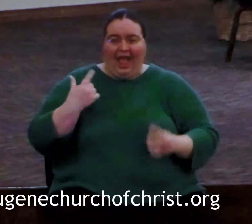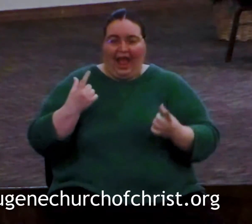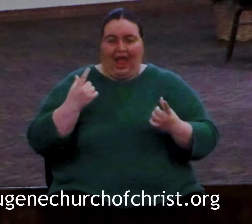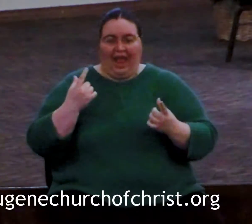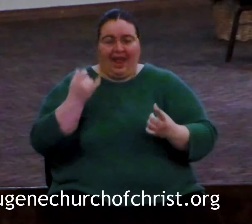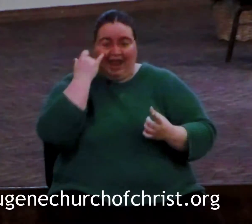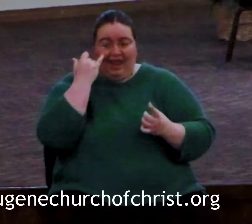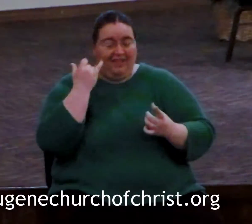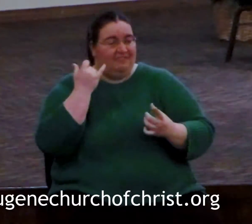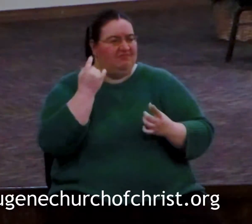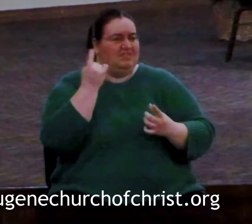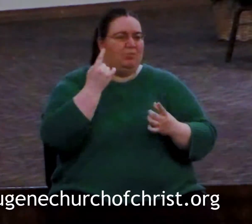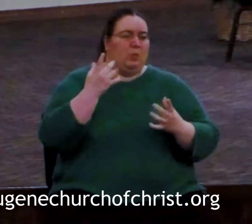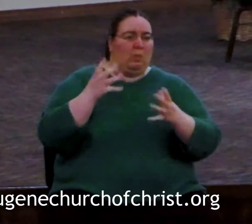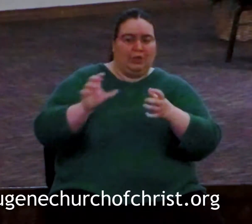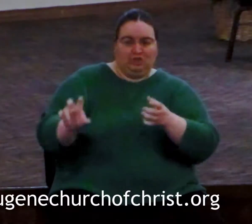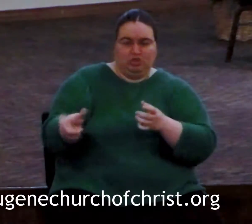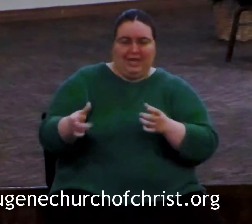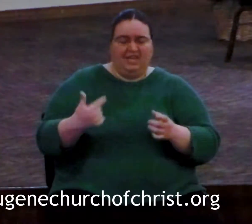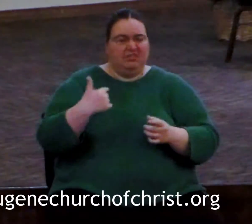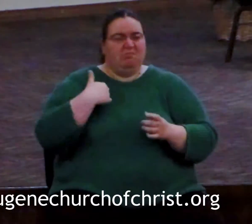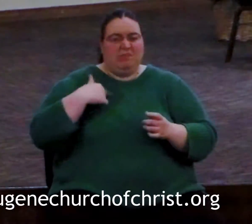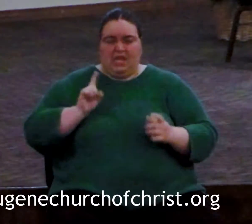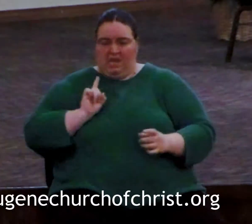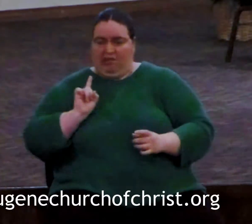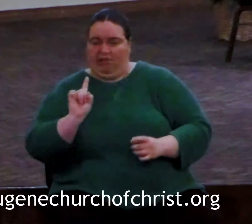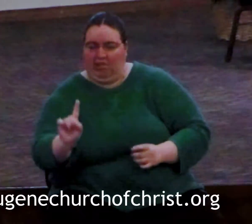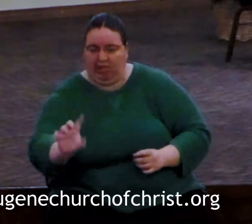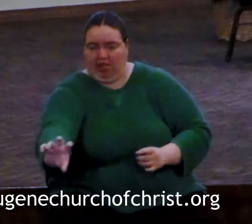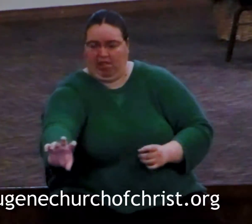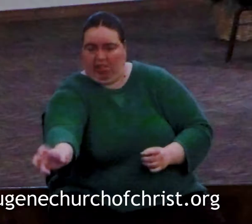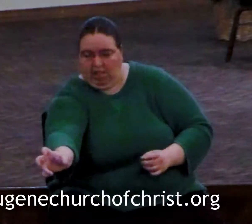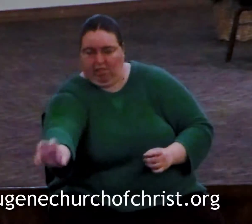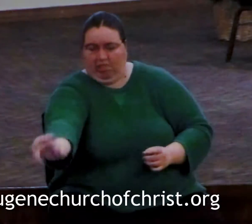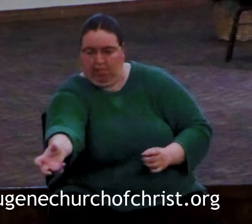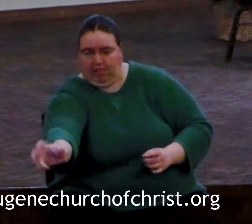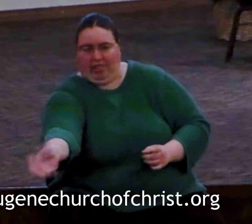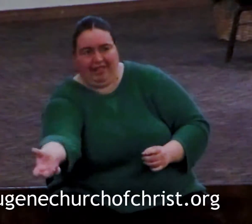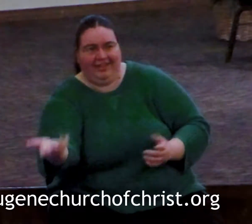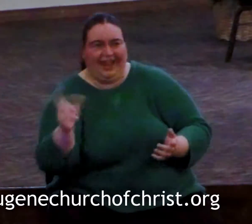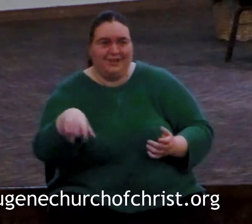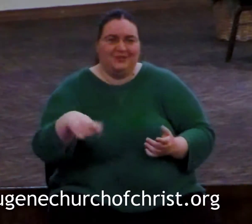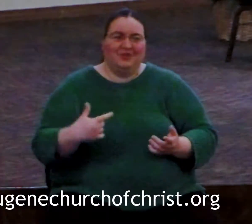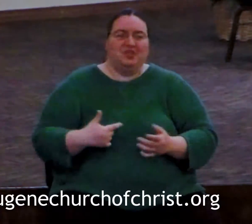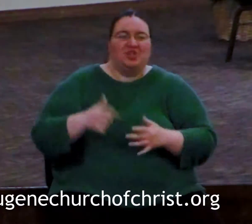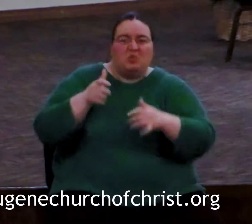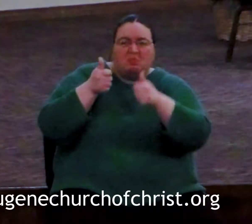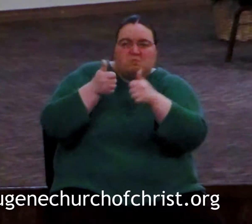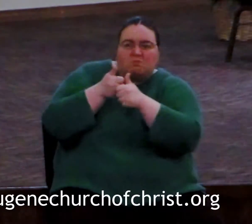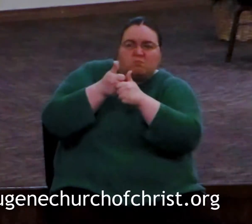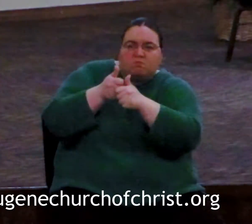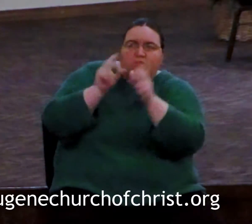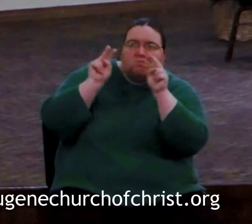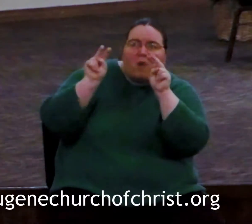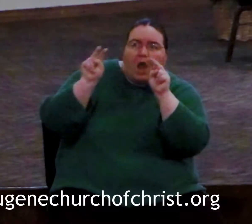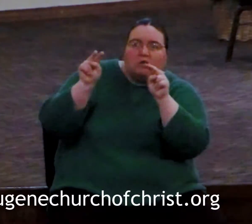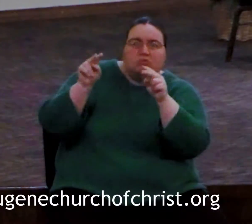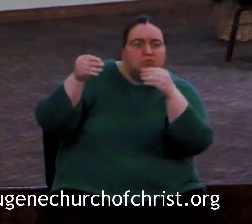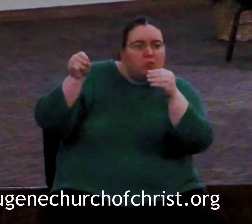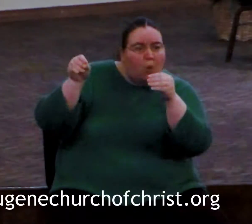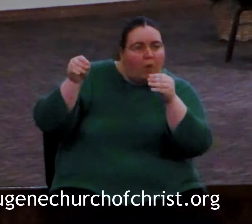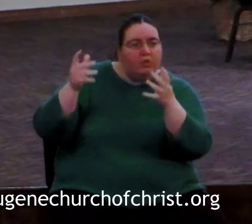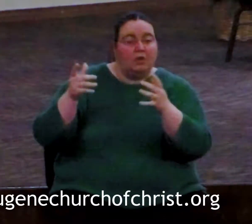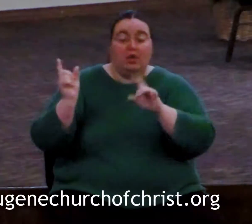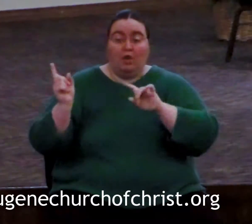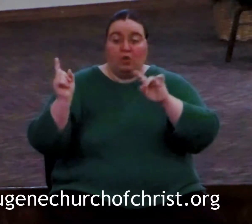that thing if somebody wanted a different channel. We would follow the storms as they would come, and at the supermarket we would go, and they had bags, amazingly,